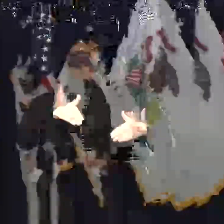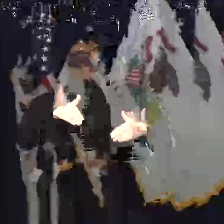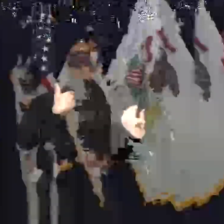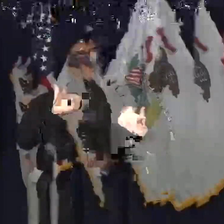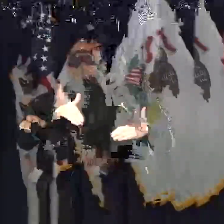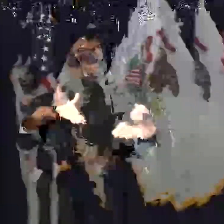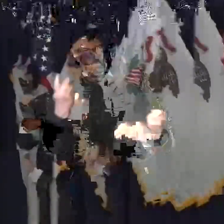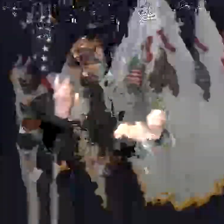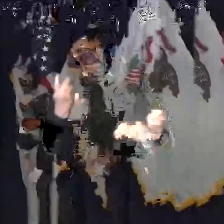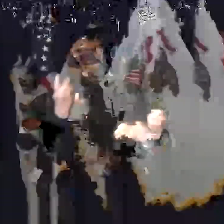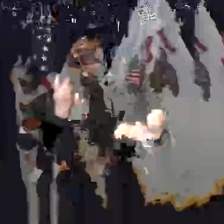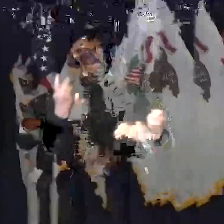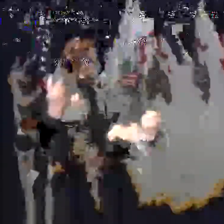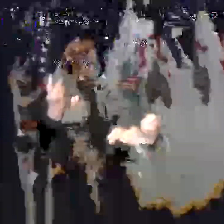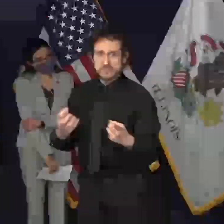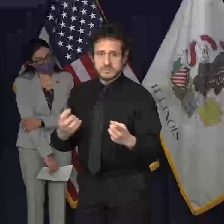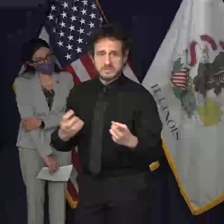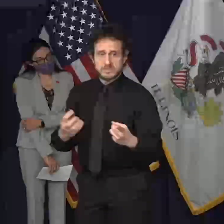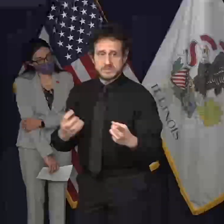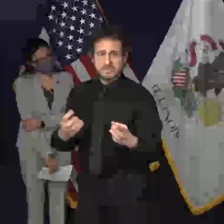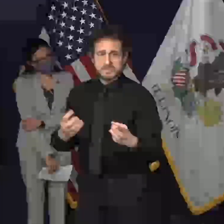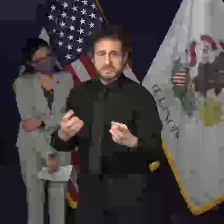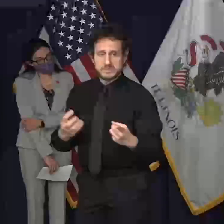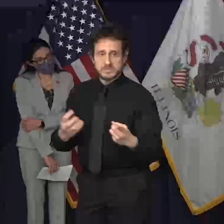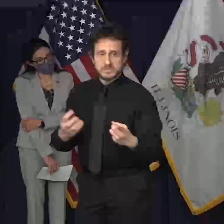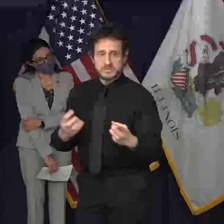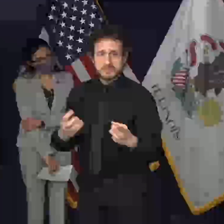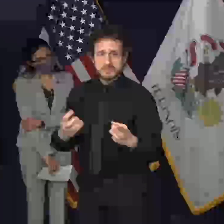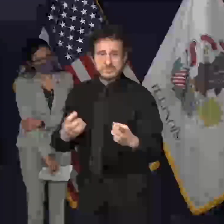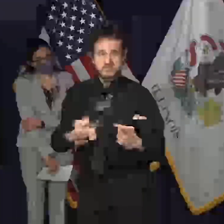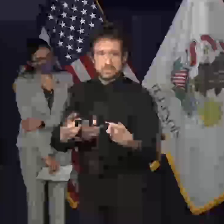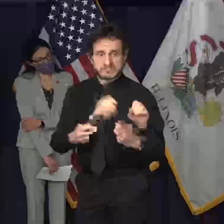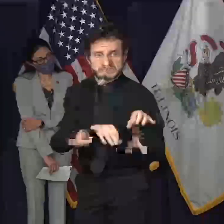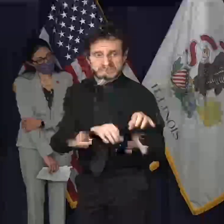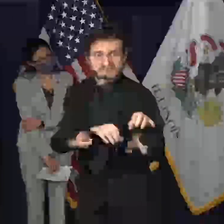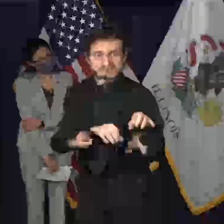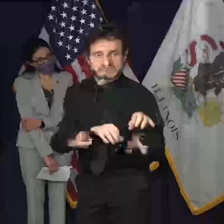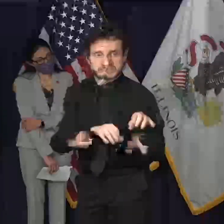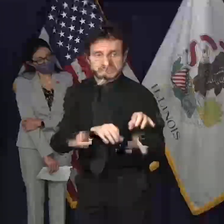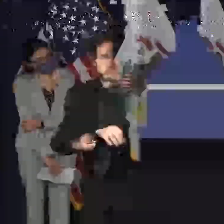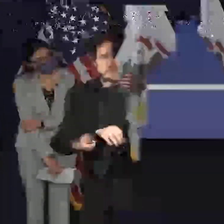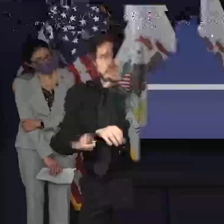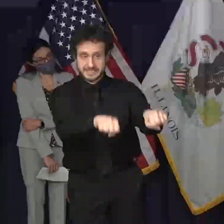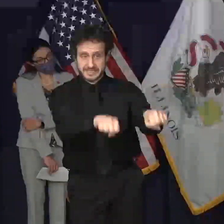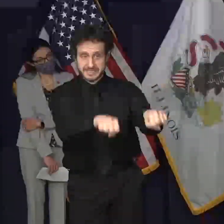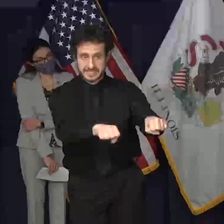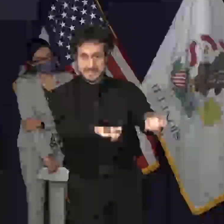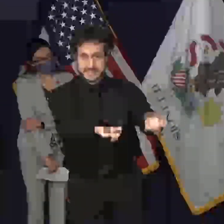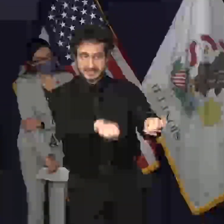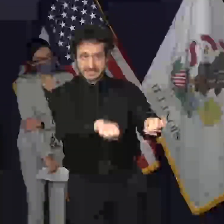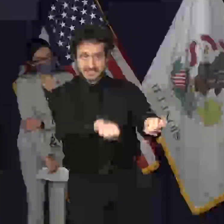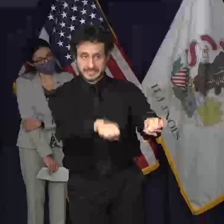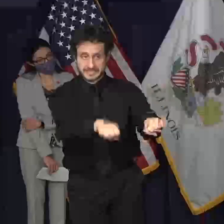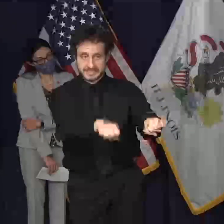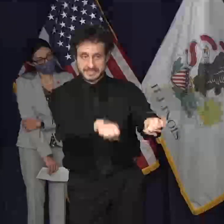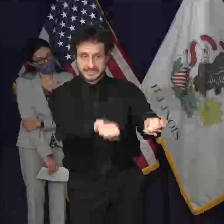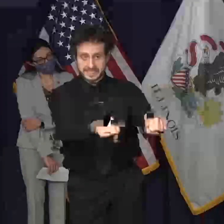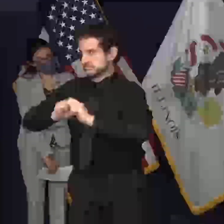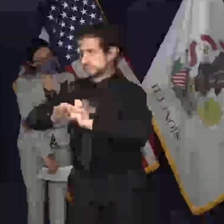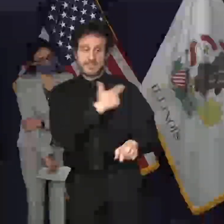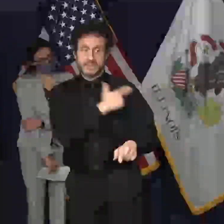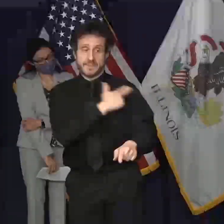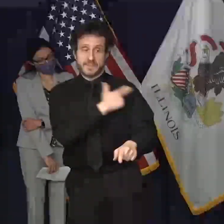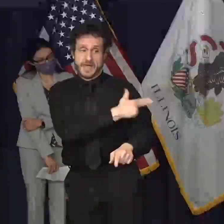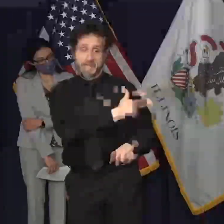information that we have is what information has been given to us. So we have information that comes from each hospital every day. We pull